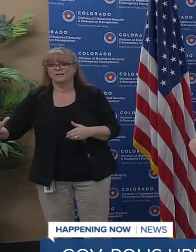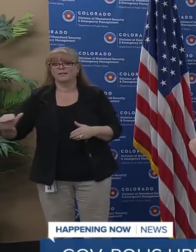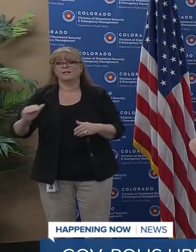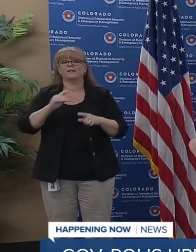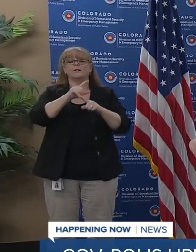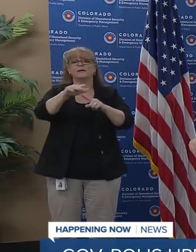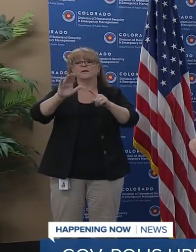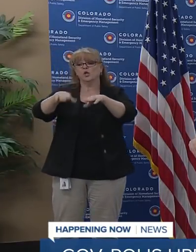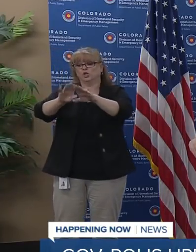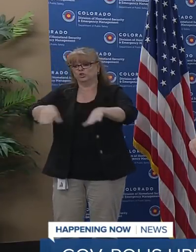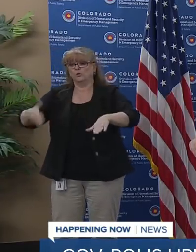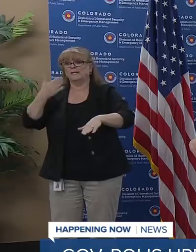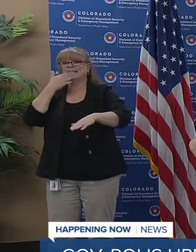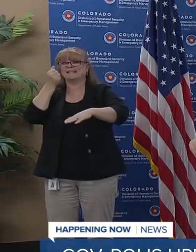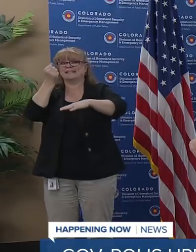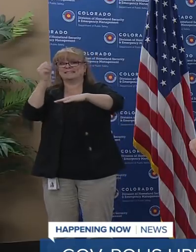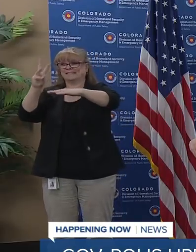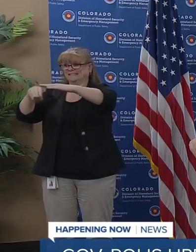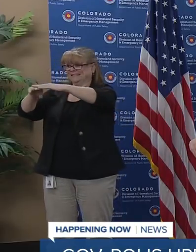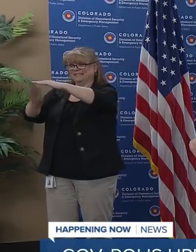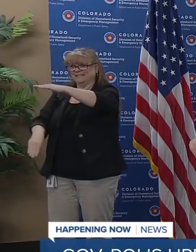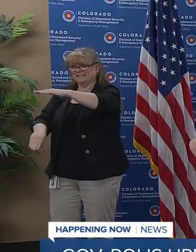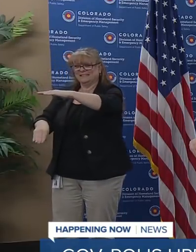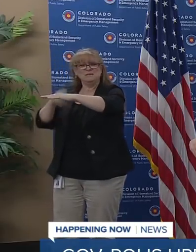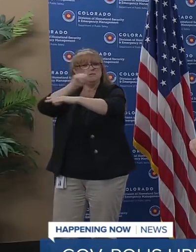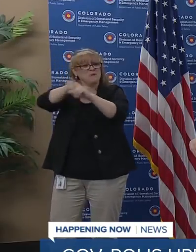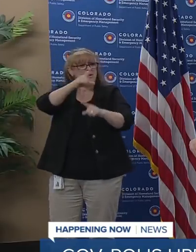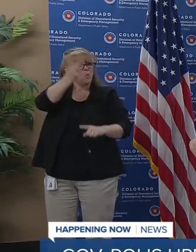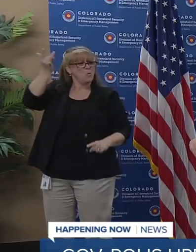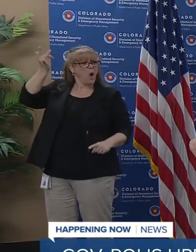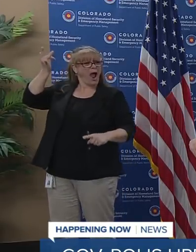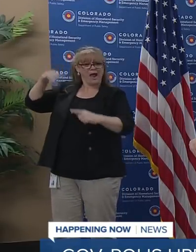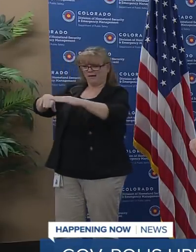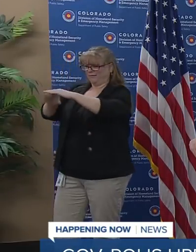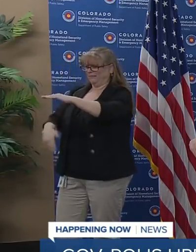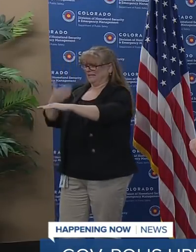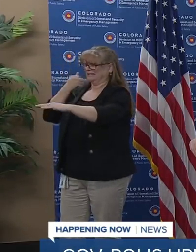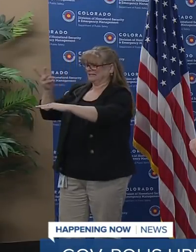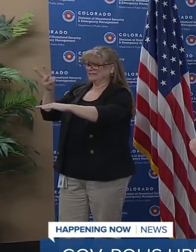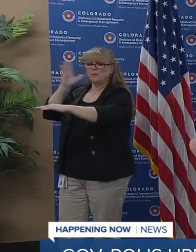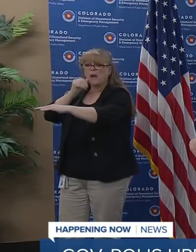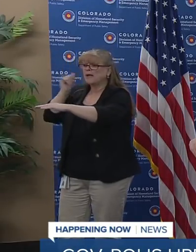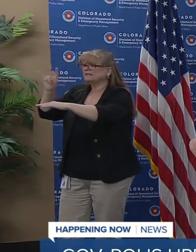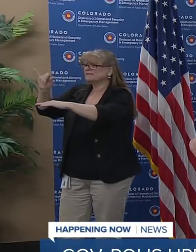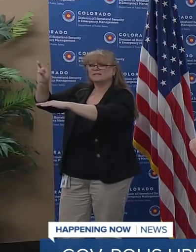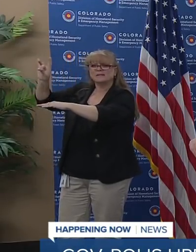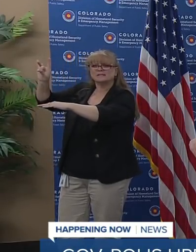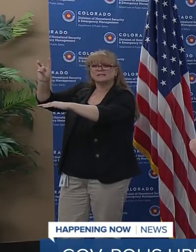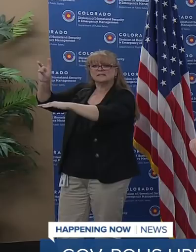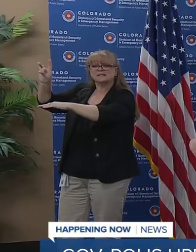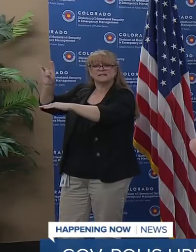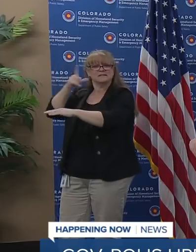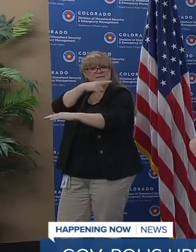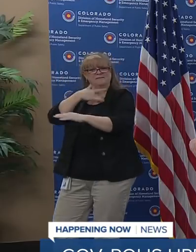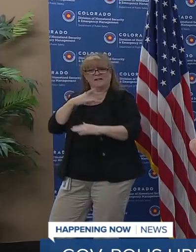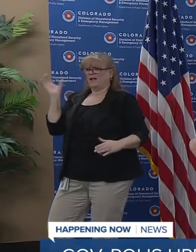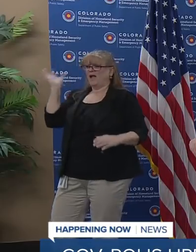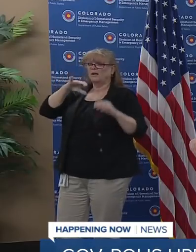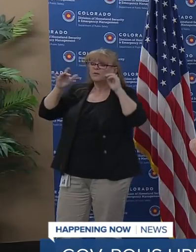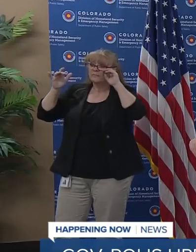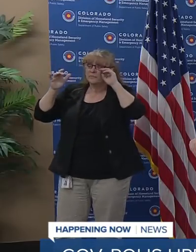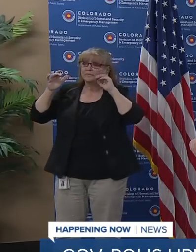hope your if your kid's in high school, let's hope their birthday falls before that, so you get that rather than falls after that, so you get that rather than before